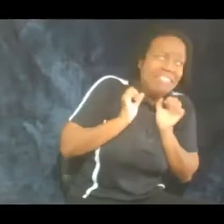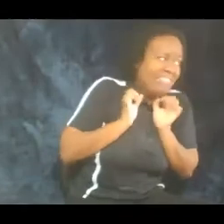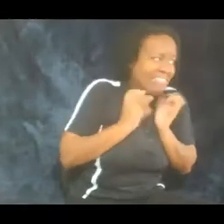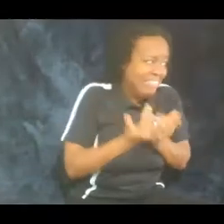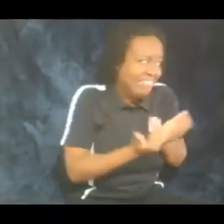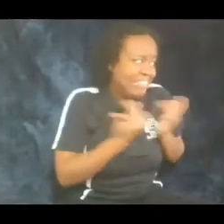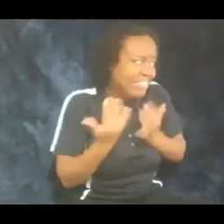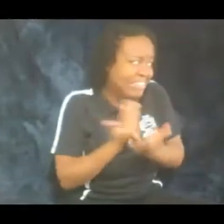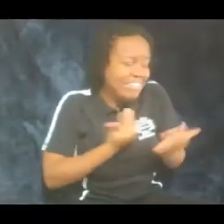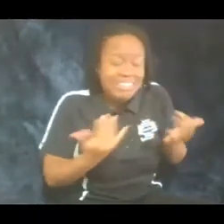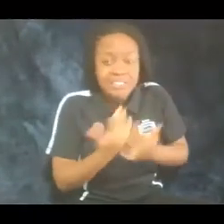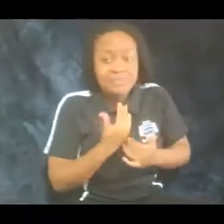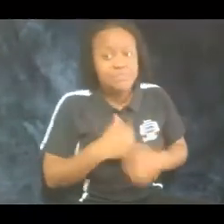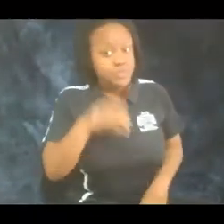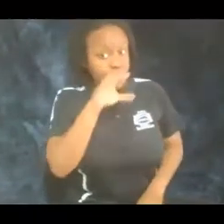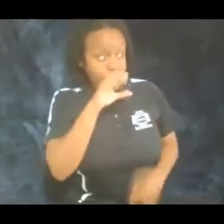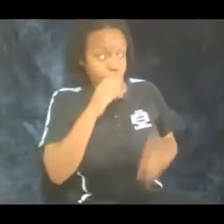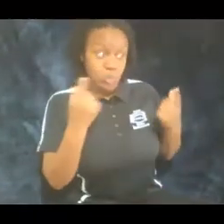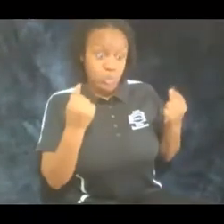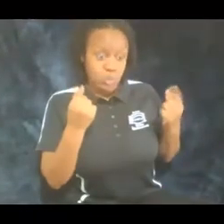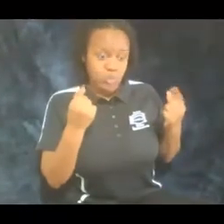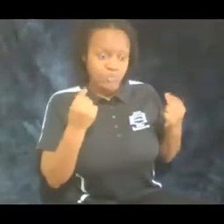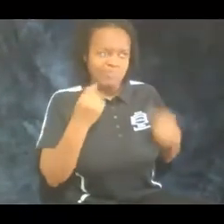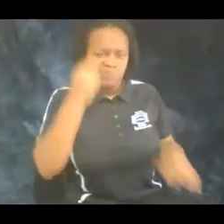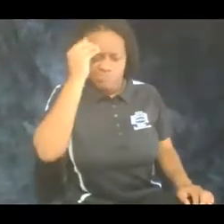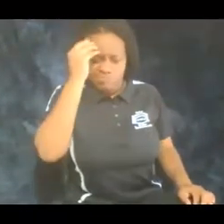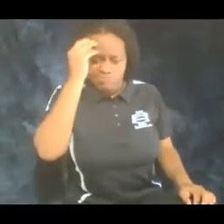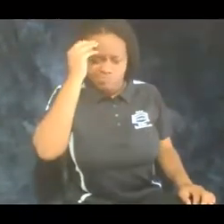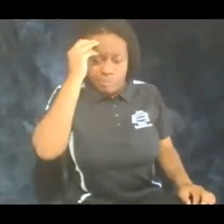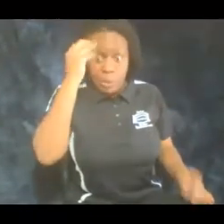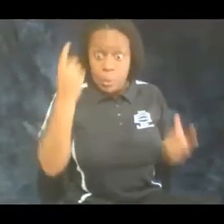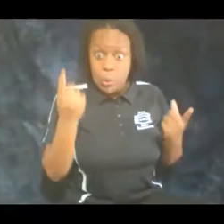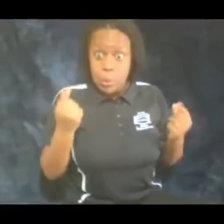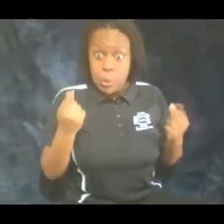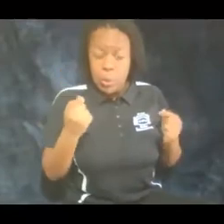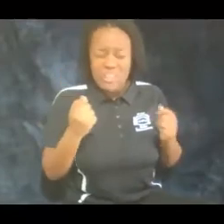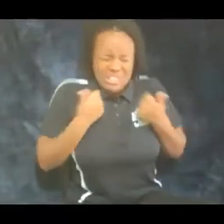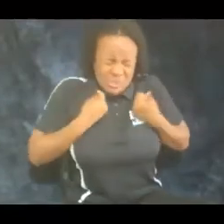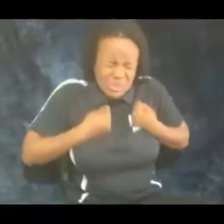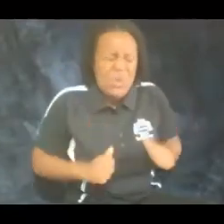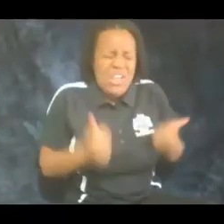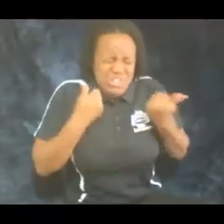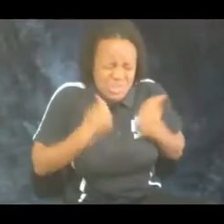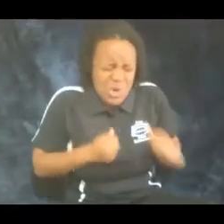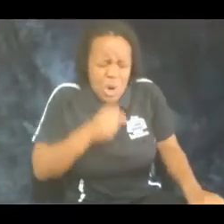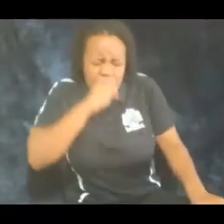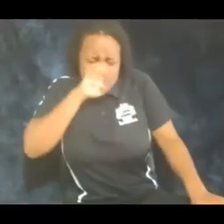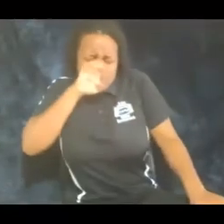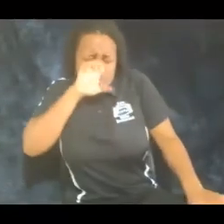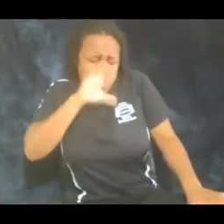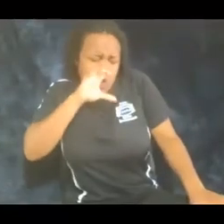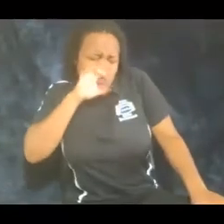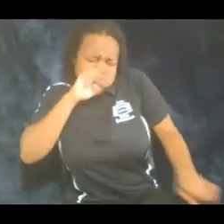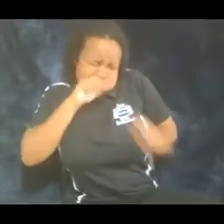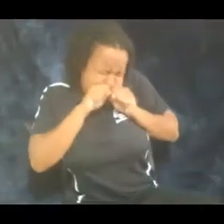Cinder did the only thing he could think of. He blew with all his might. Bubbles filled the